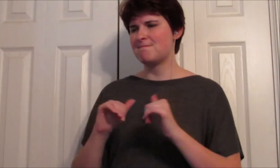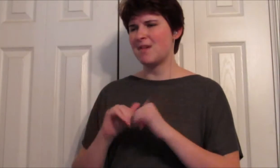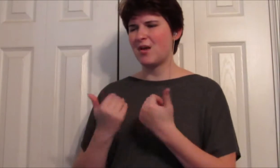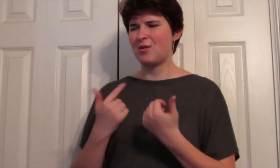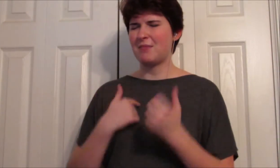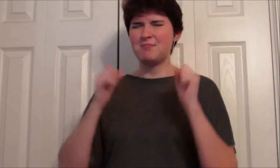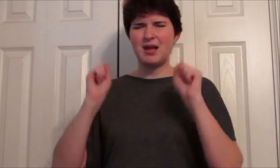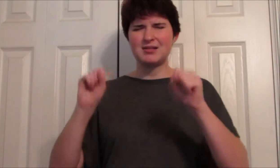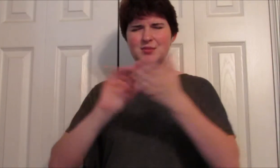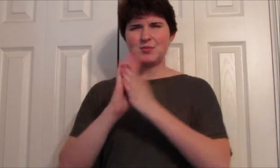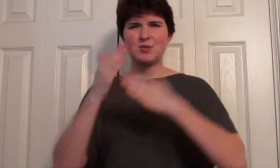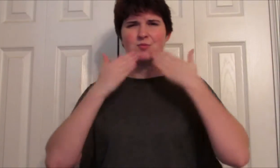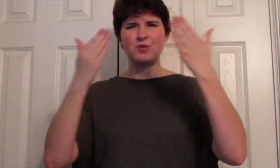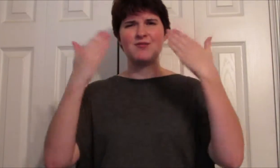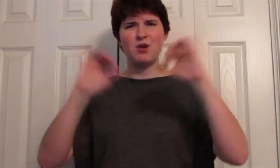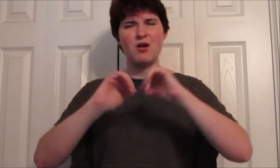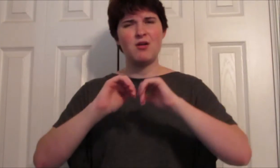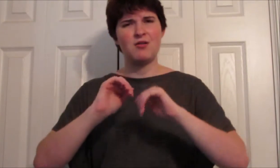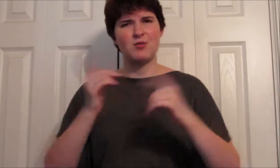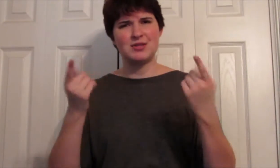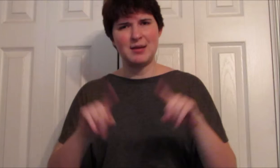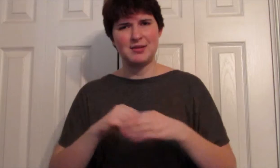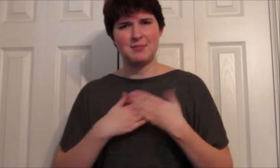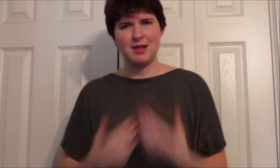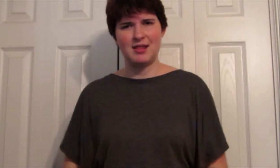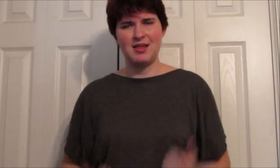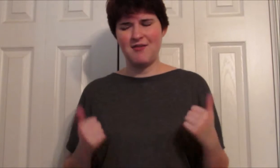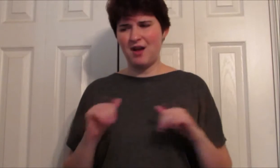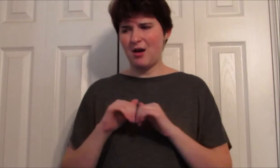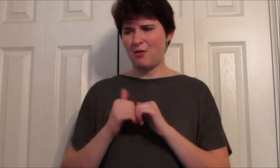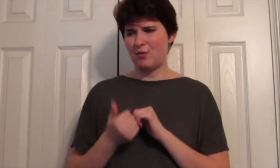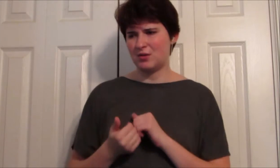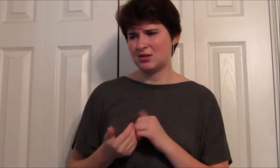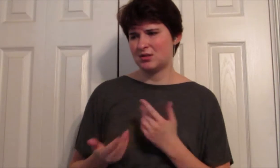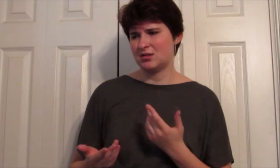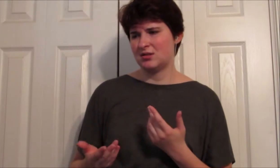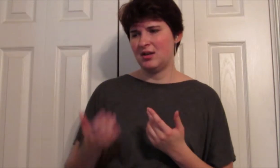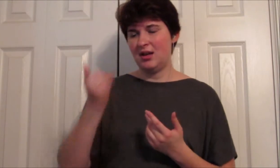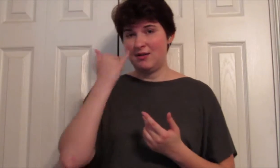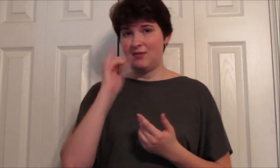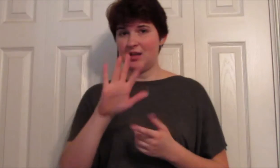be grateful for what's happening in my life right now? If that's where you are today,